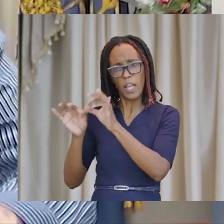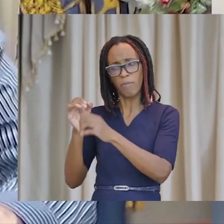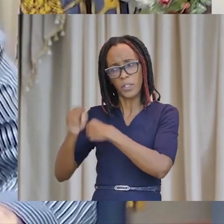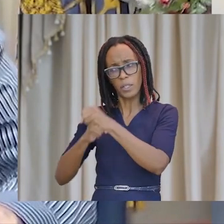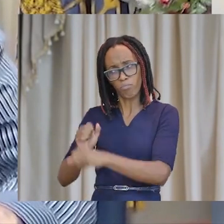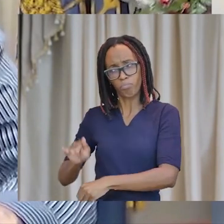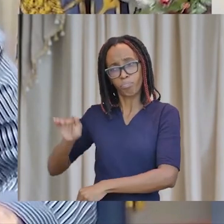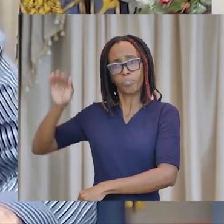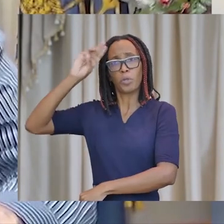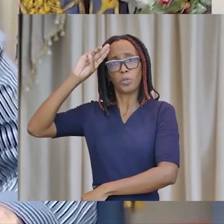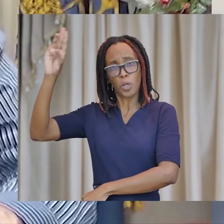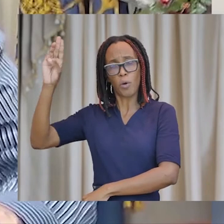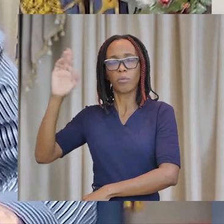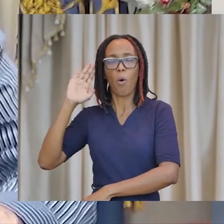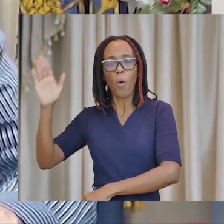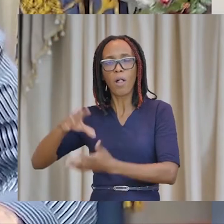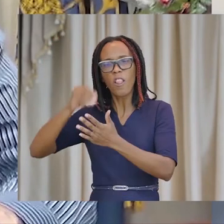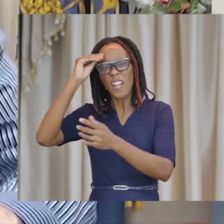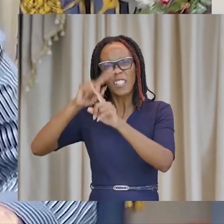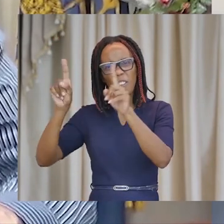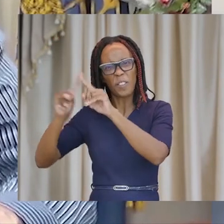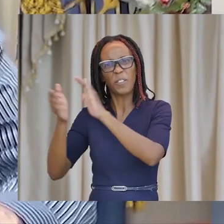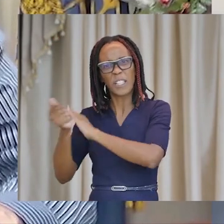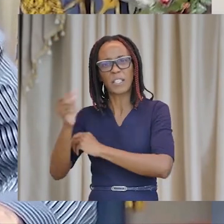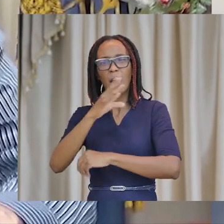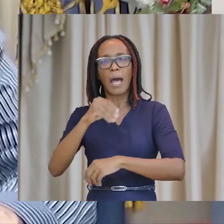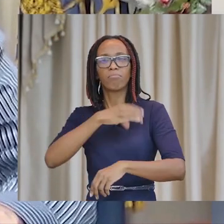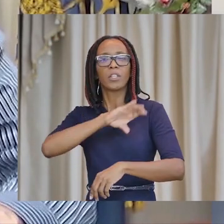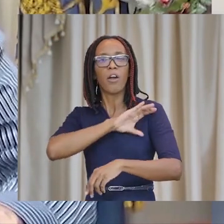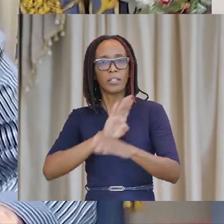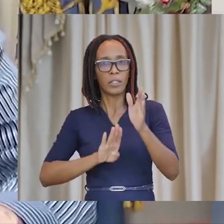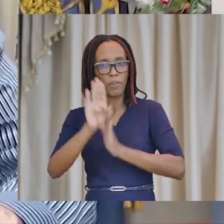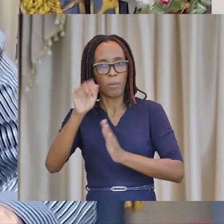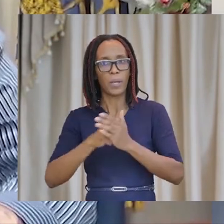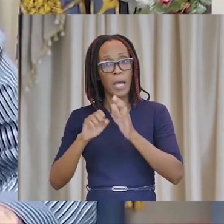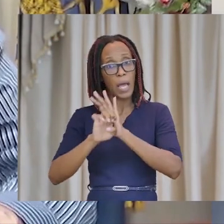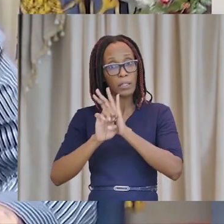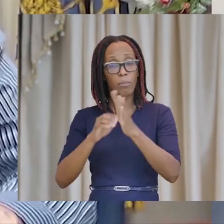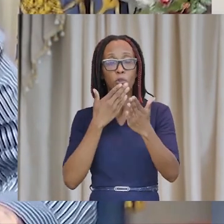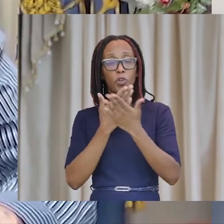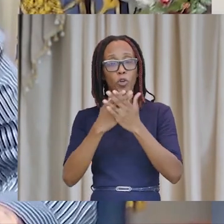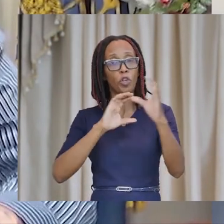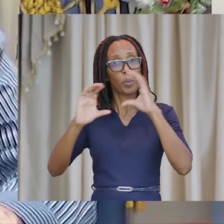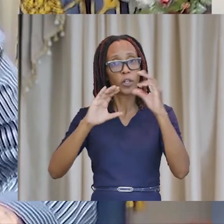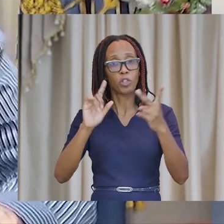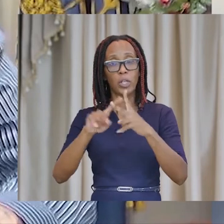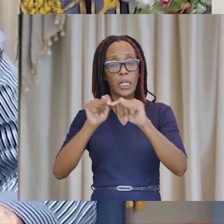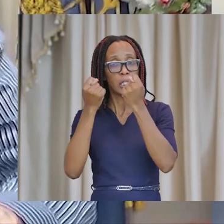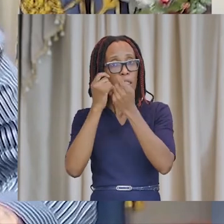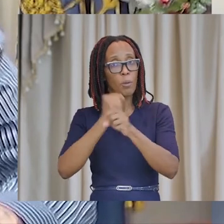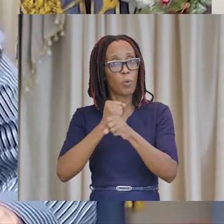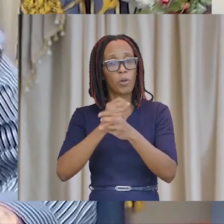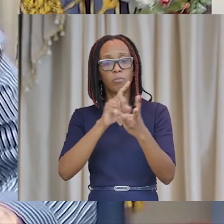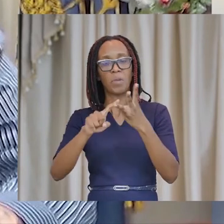voyagers practical life skills, as well as character-building qualities including good communication, teamwork,